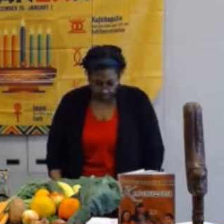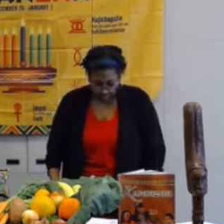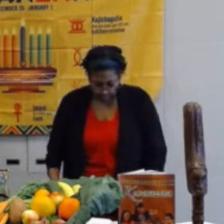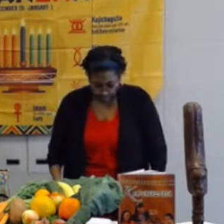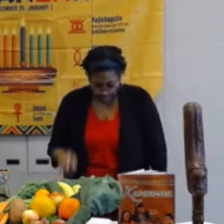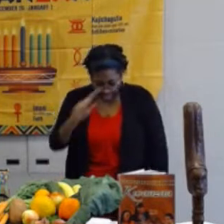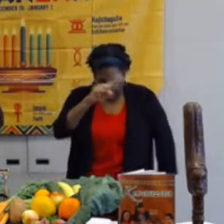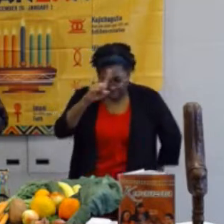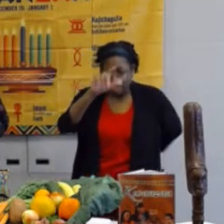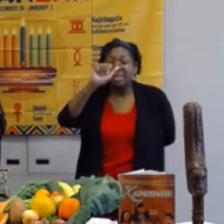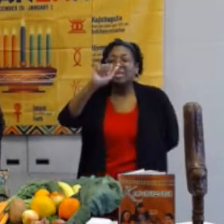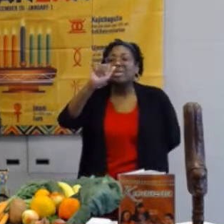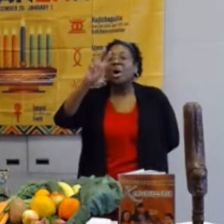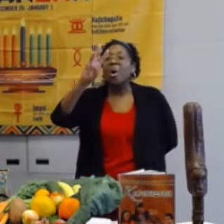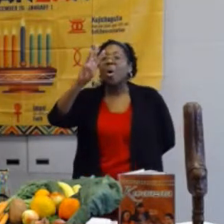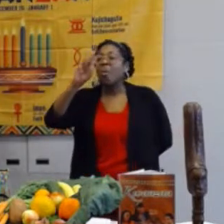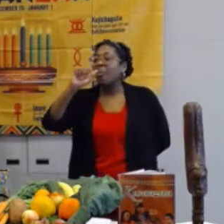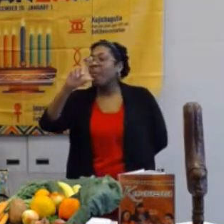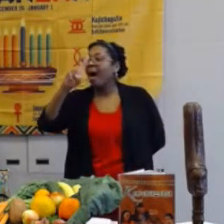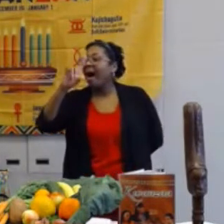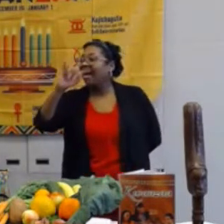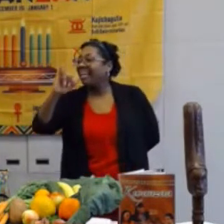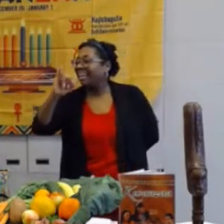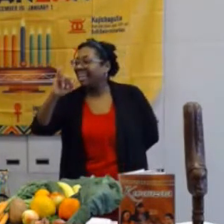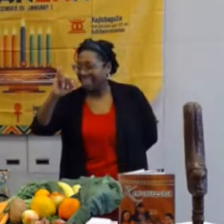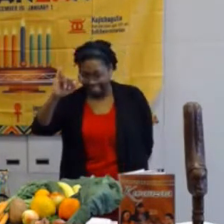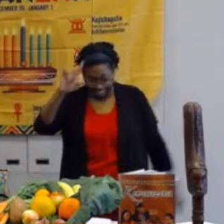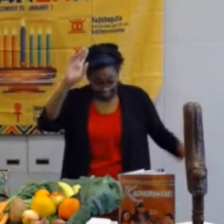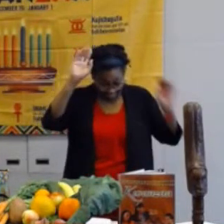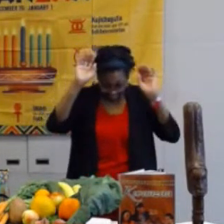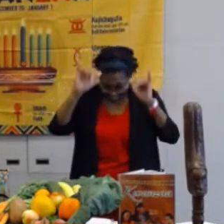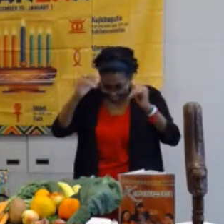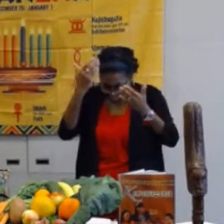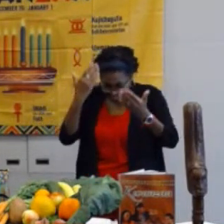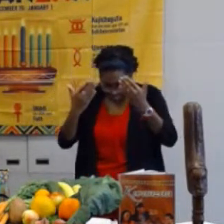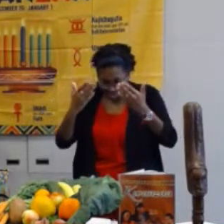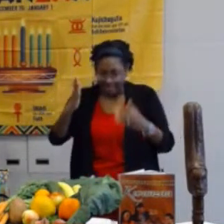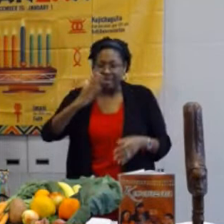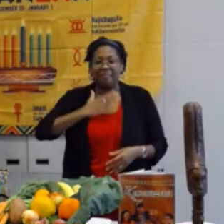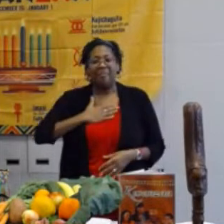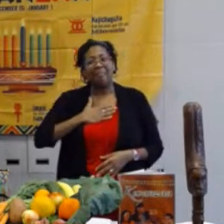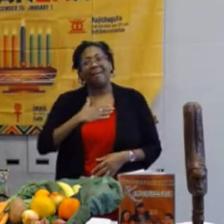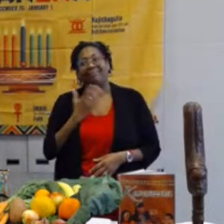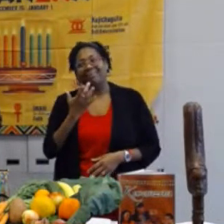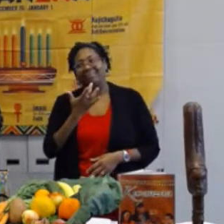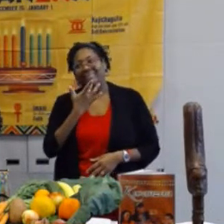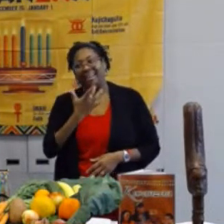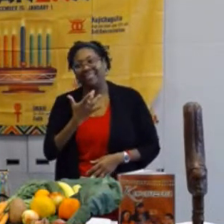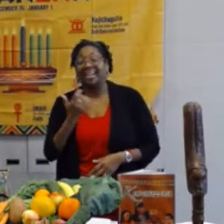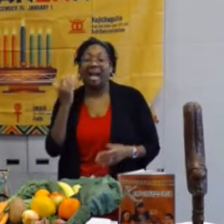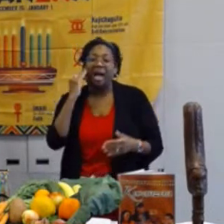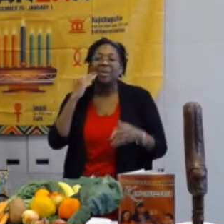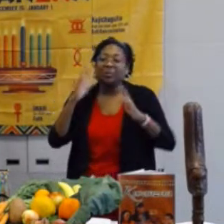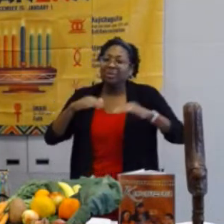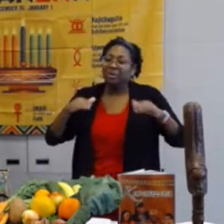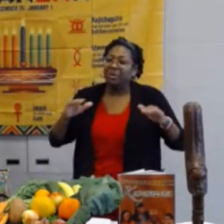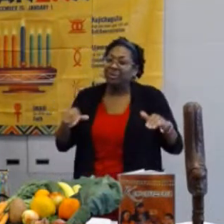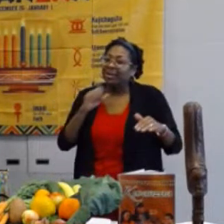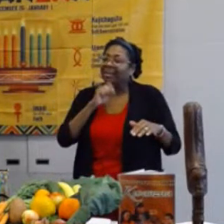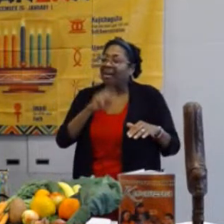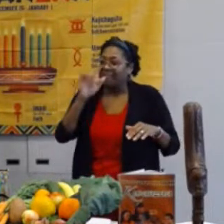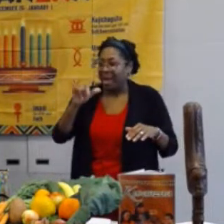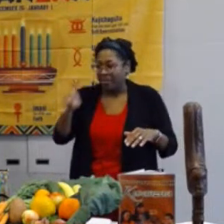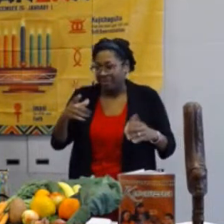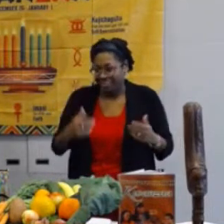The zawadi. Zawadi. Now, that may be one of my favorites. At least I know it's a favorite of children that I know.